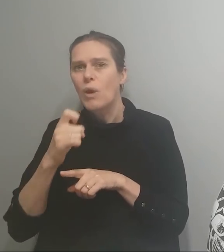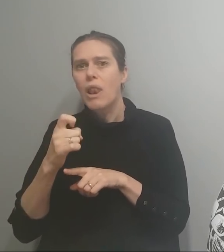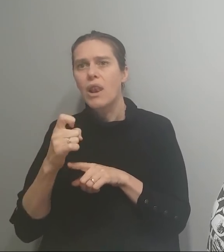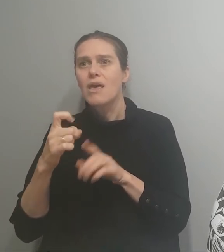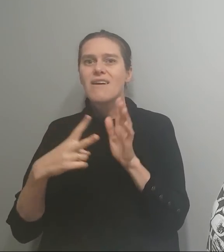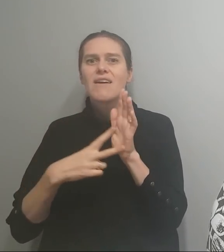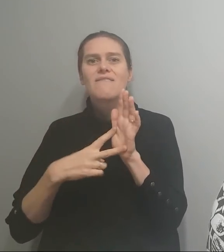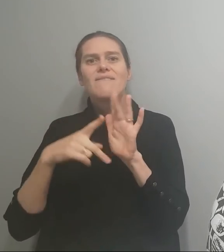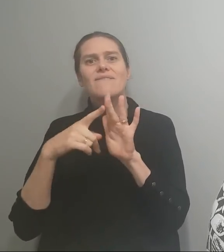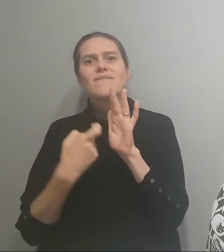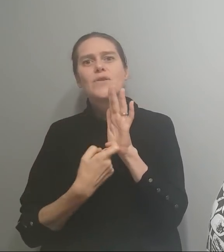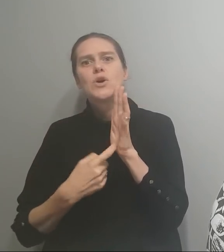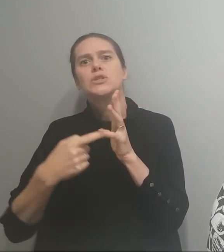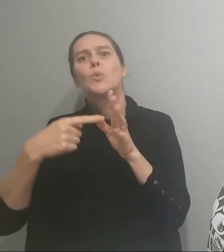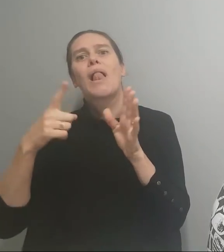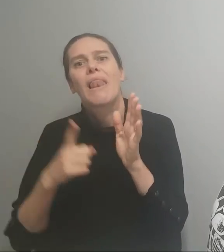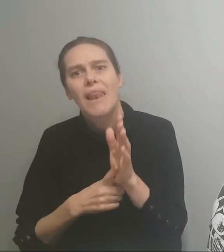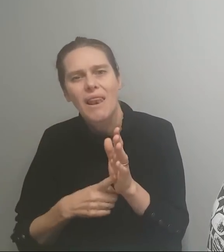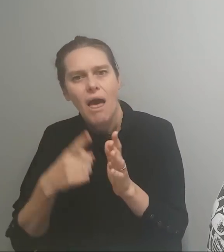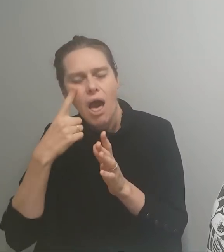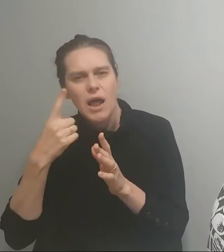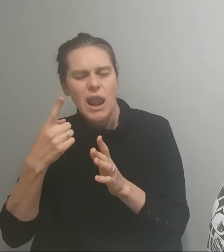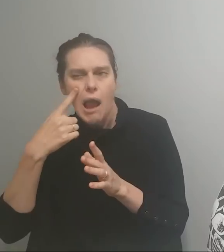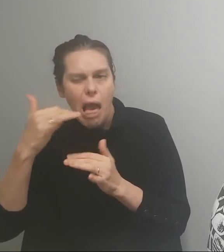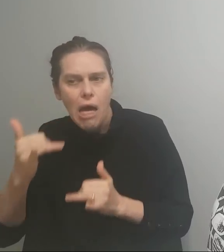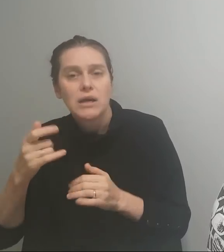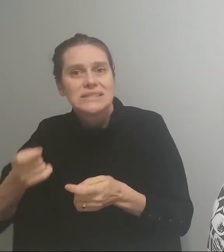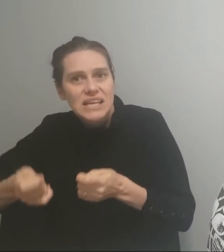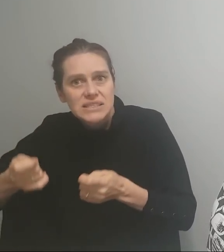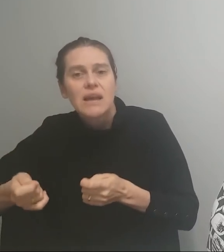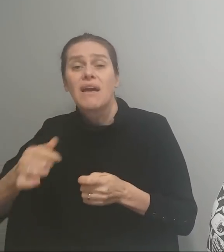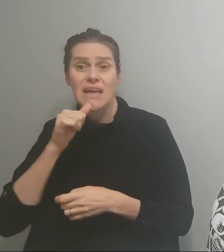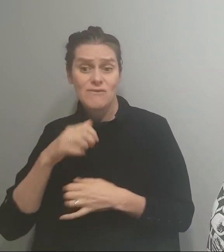providing feedback on that, please contact us at